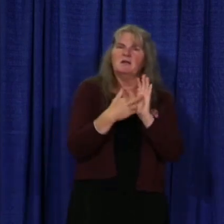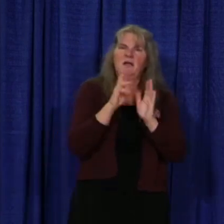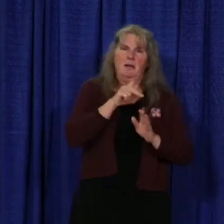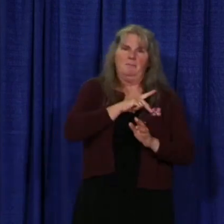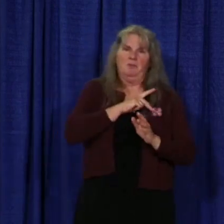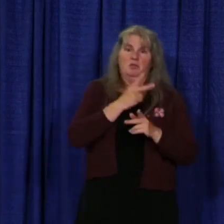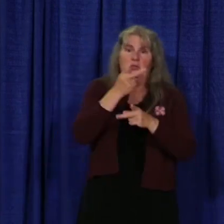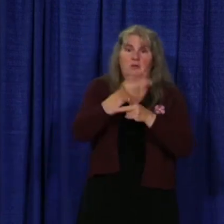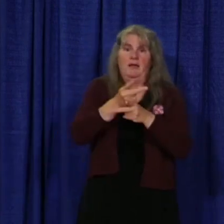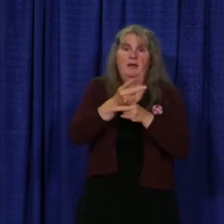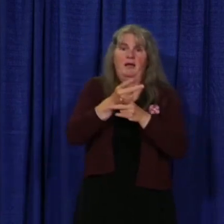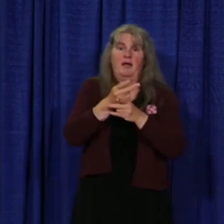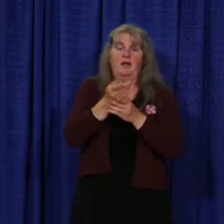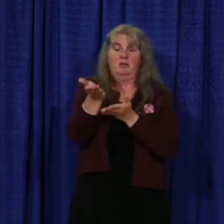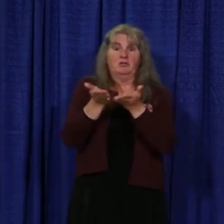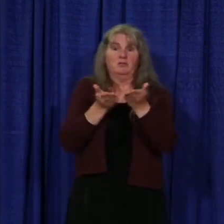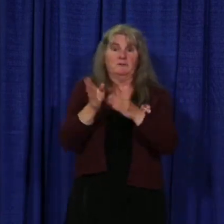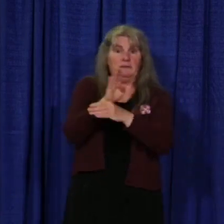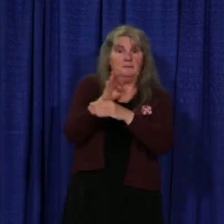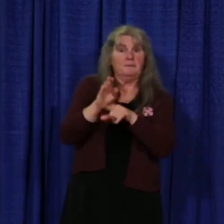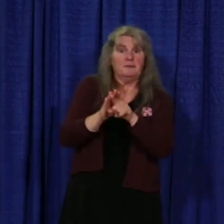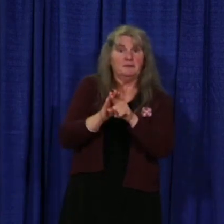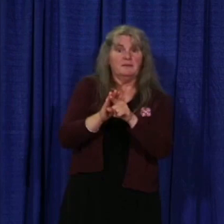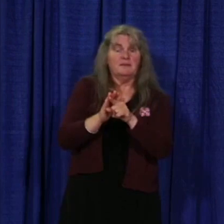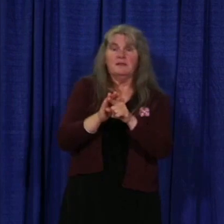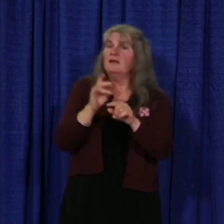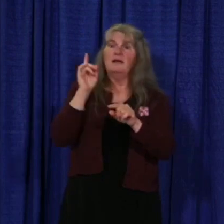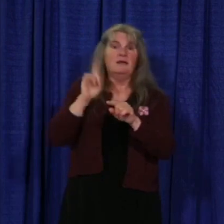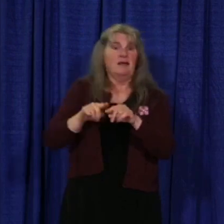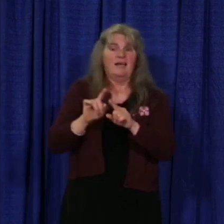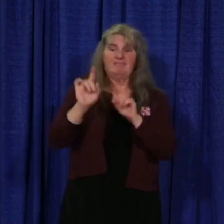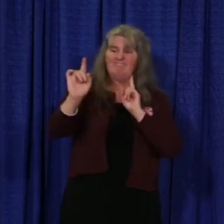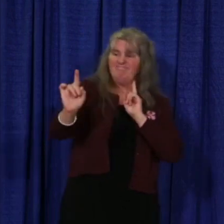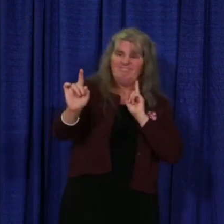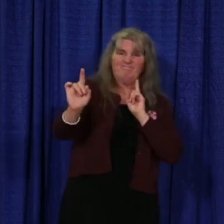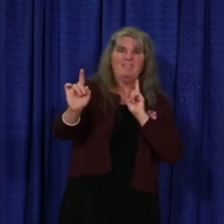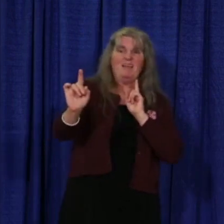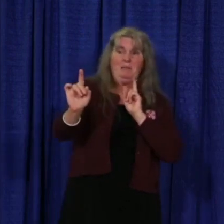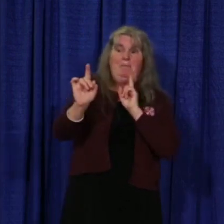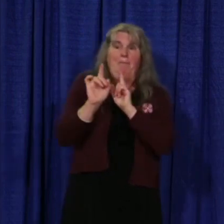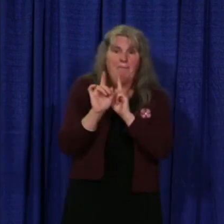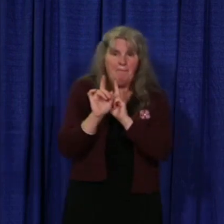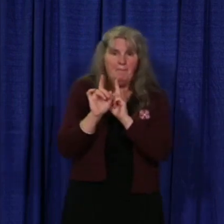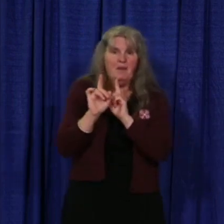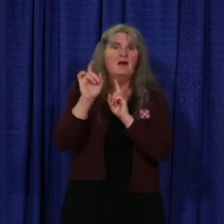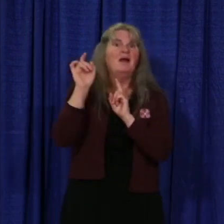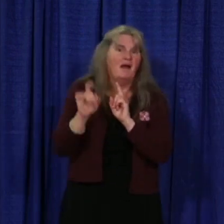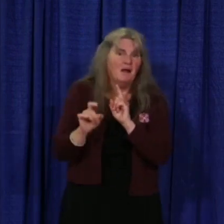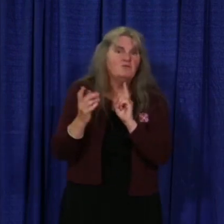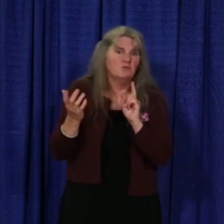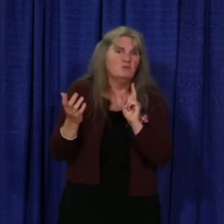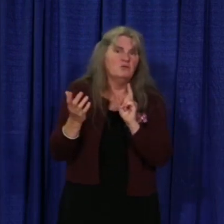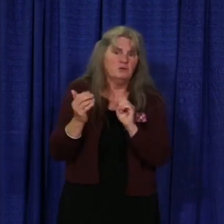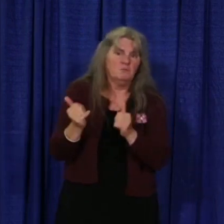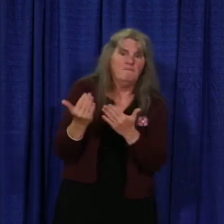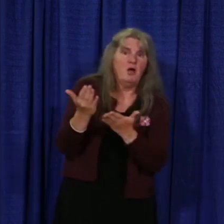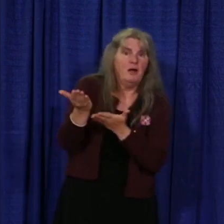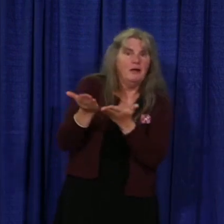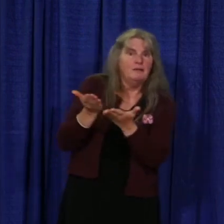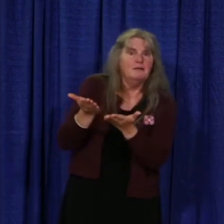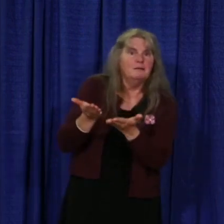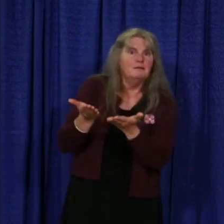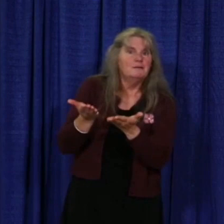care settings, where physical space can sometimes needs to be broached in order to